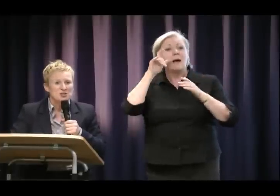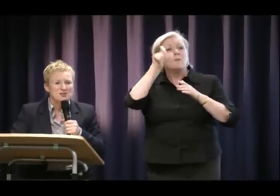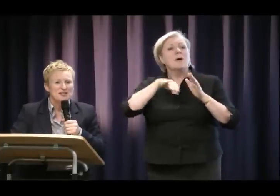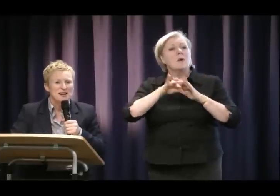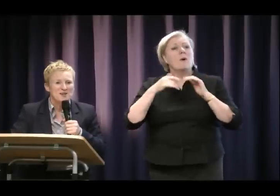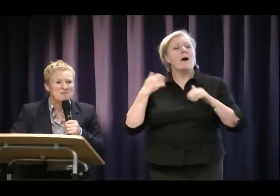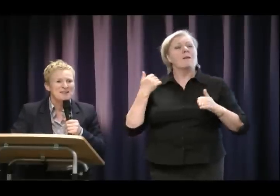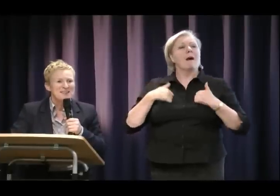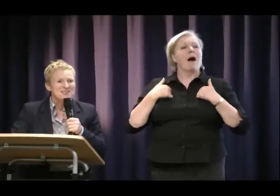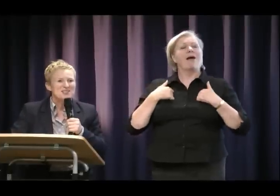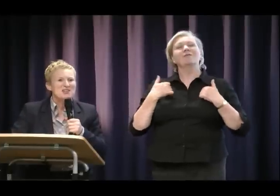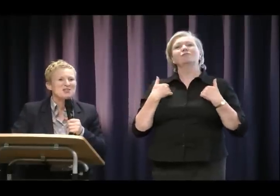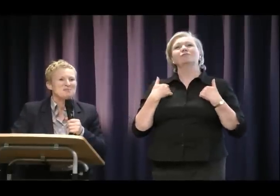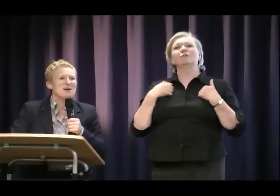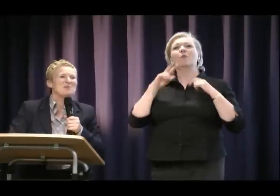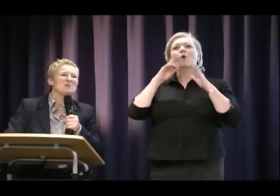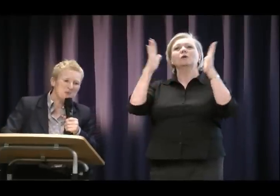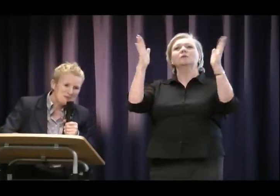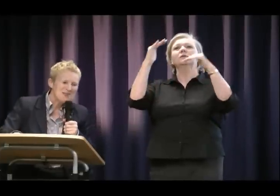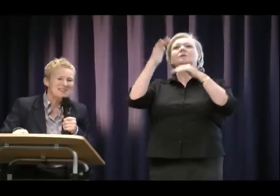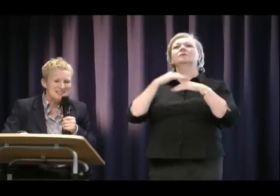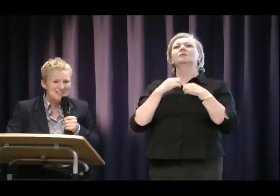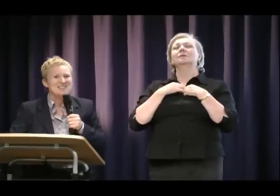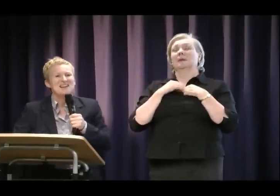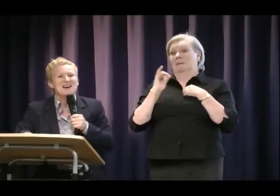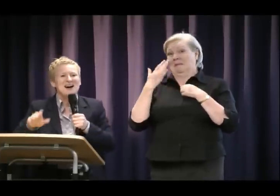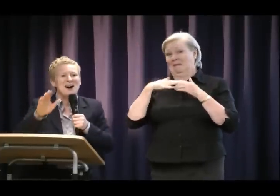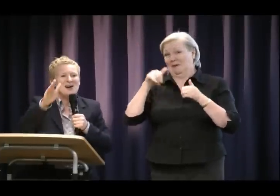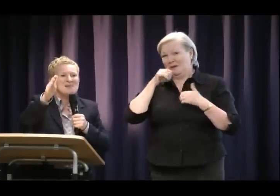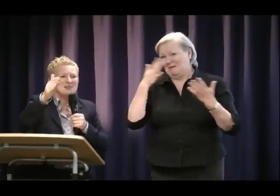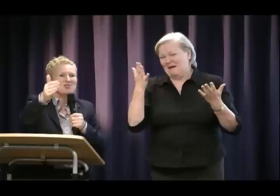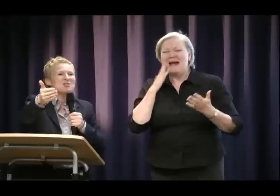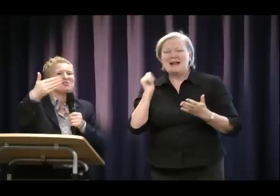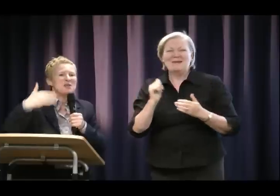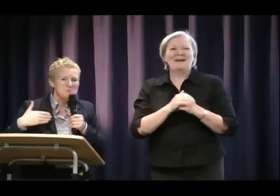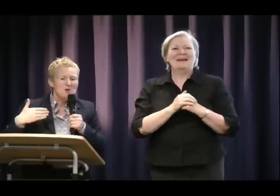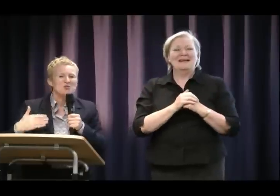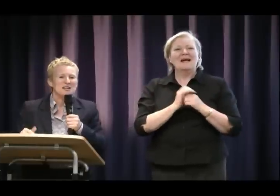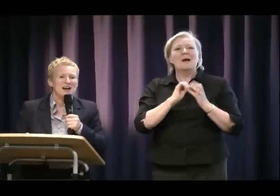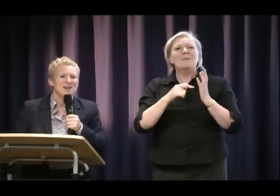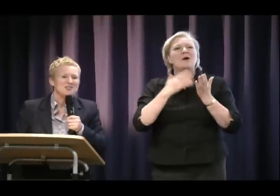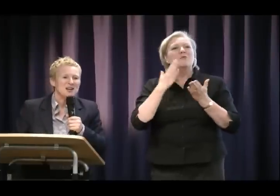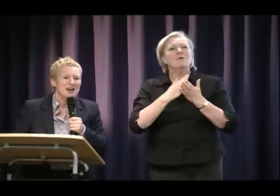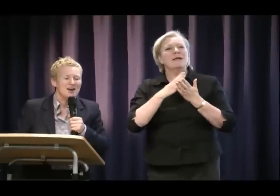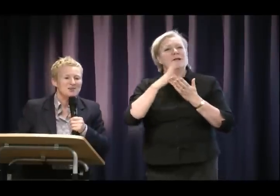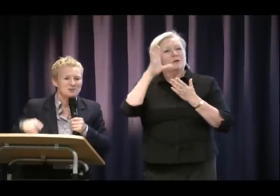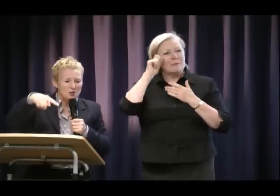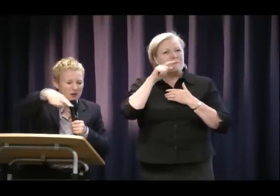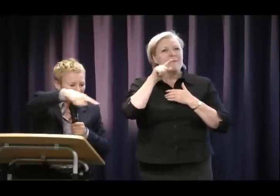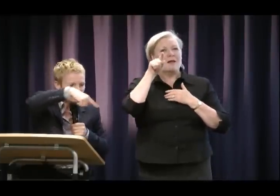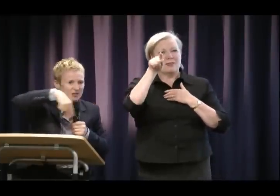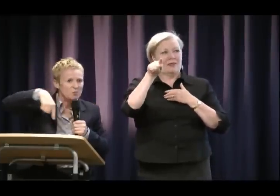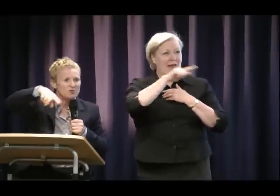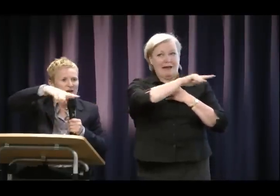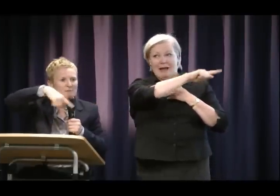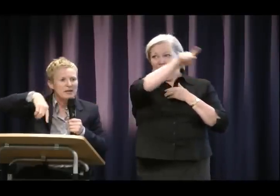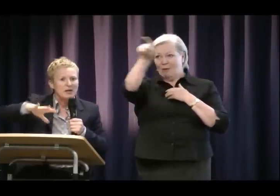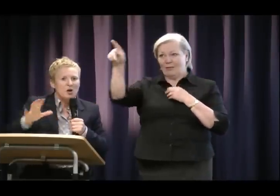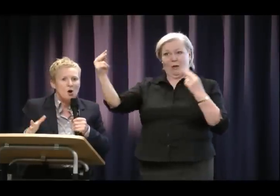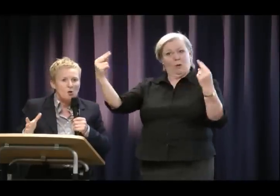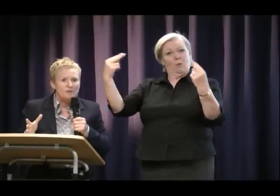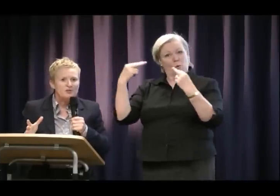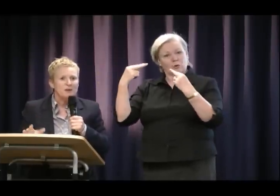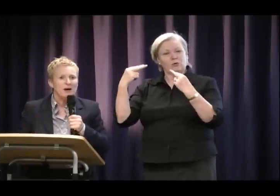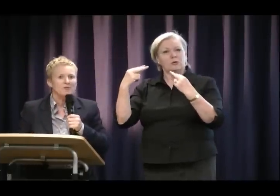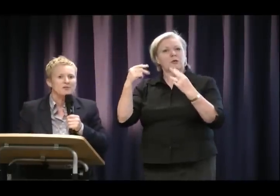bath watching the session, but what we think is it's just them watching us, and they'll be able to see what's